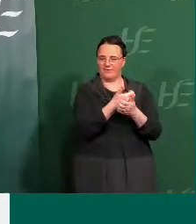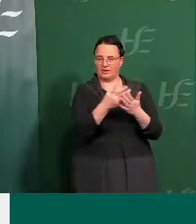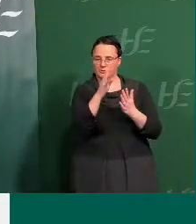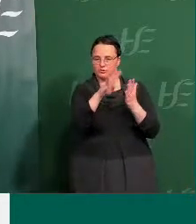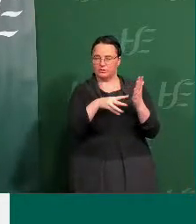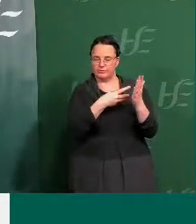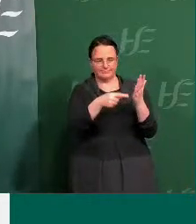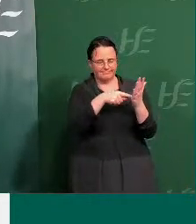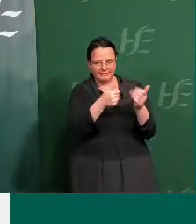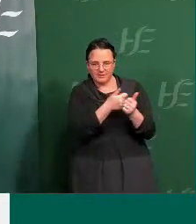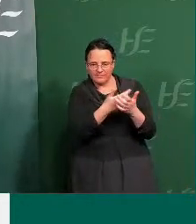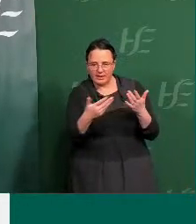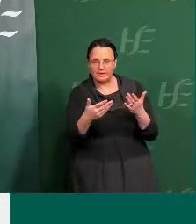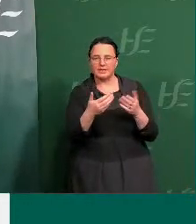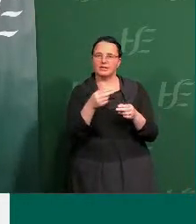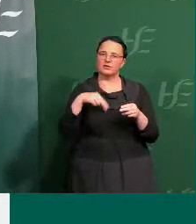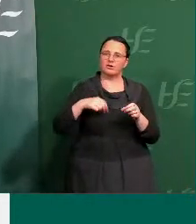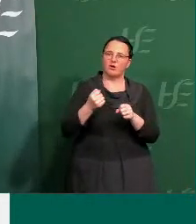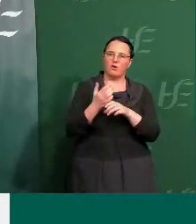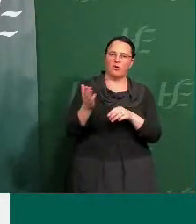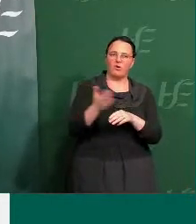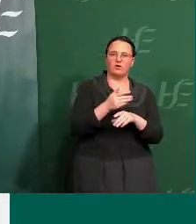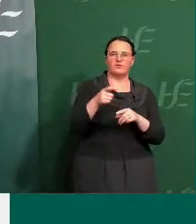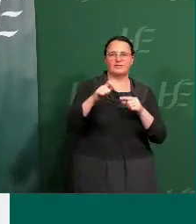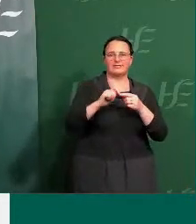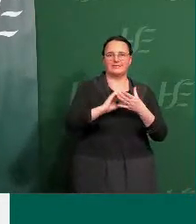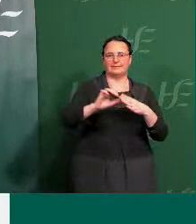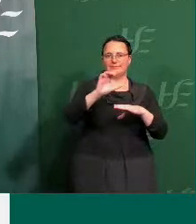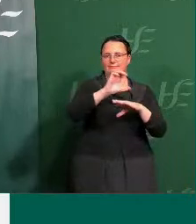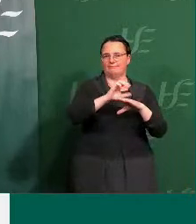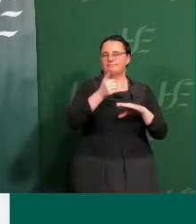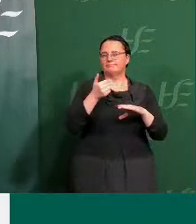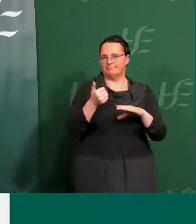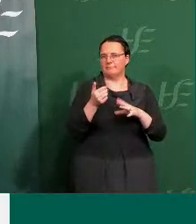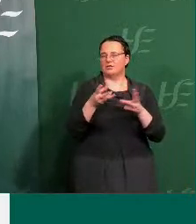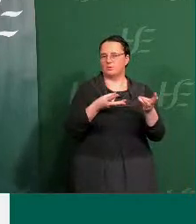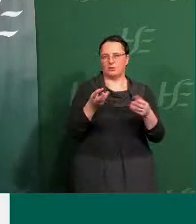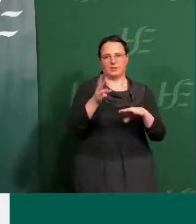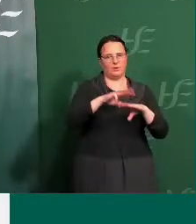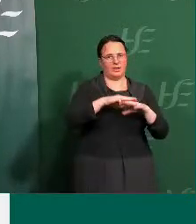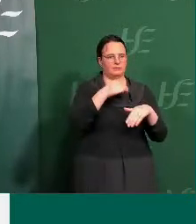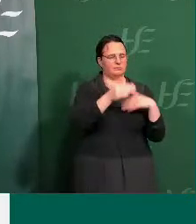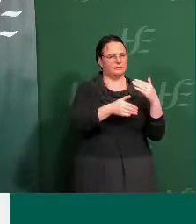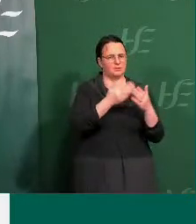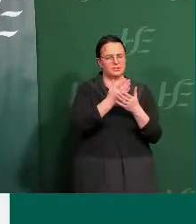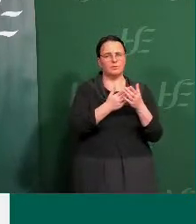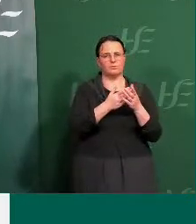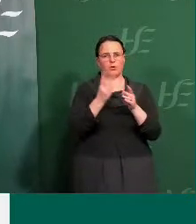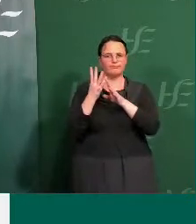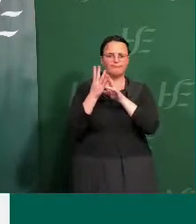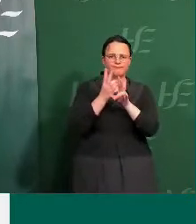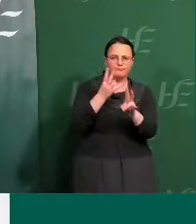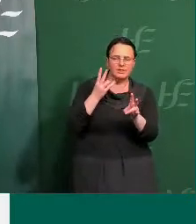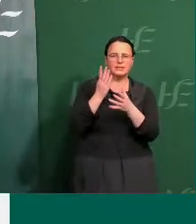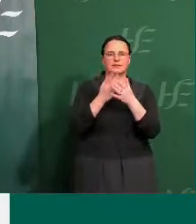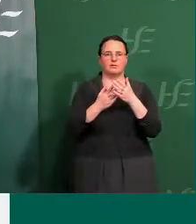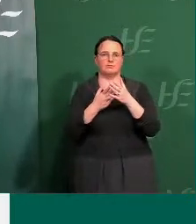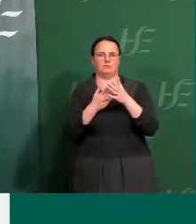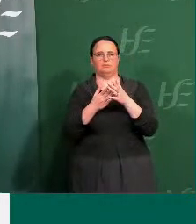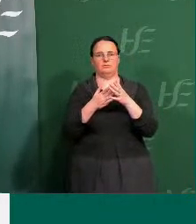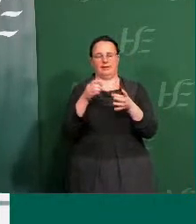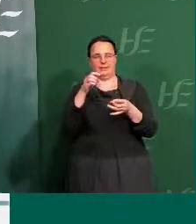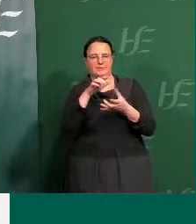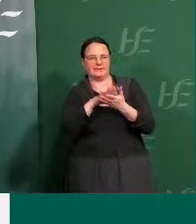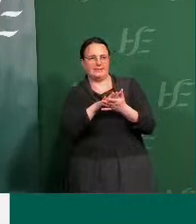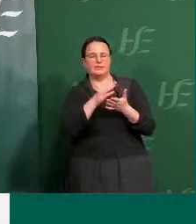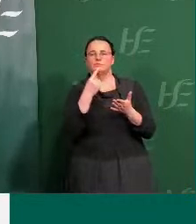the day in nearly all of our testing centres at various stages. And that's certainly working a lot better. There will still be peaks and there will still be certain times, but overall we're seeing